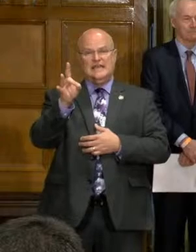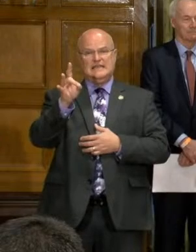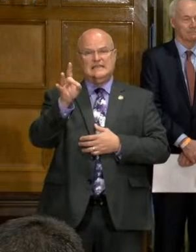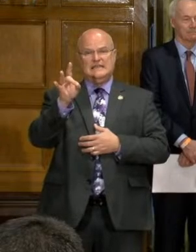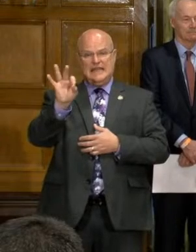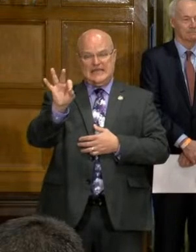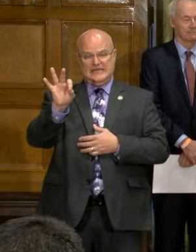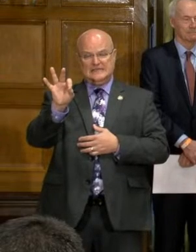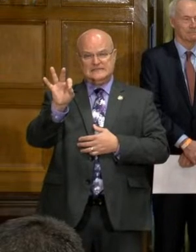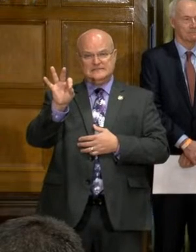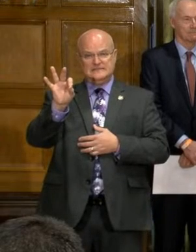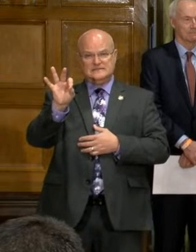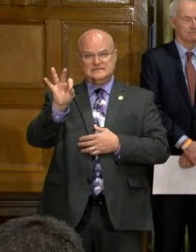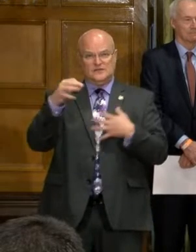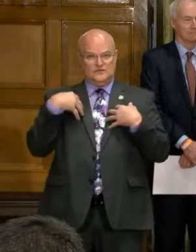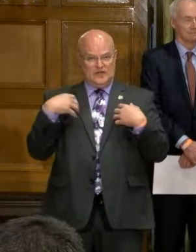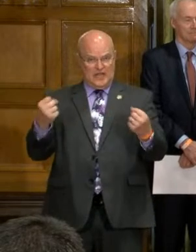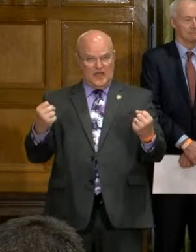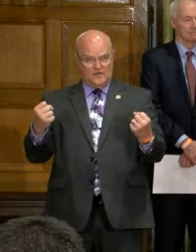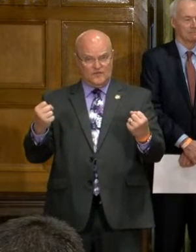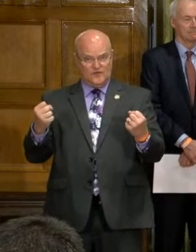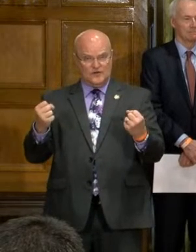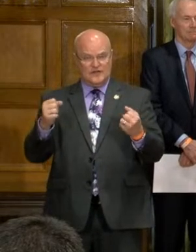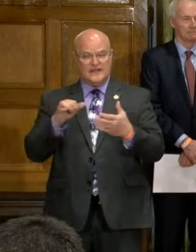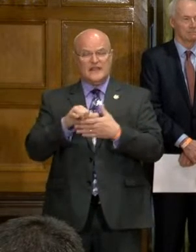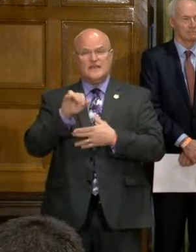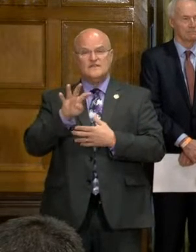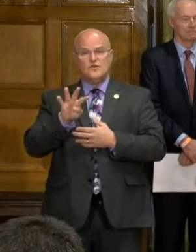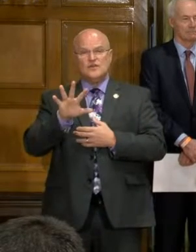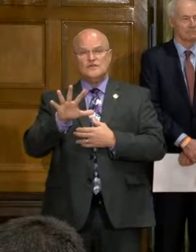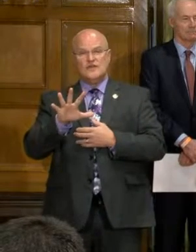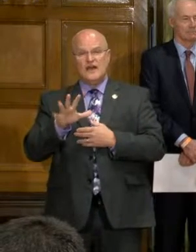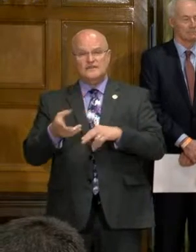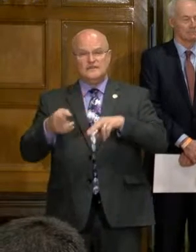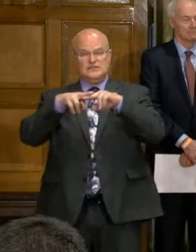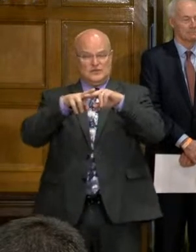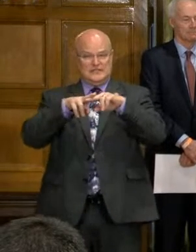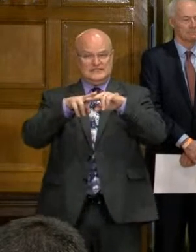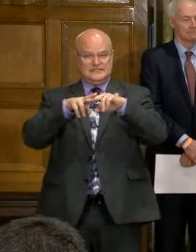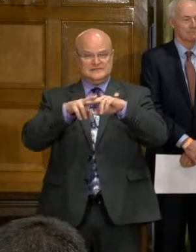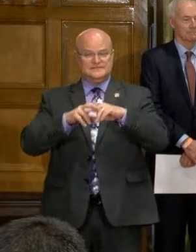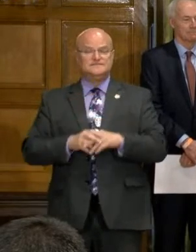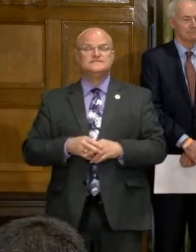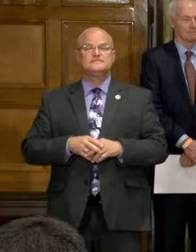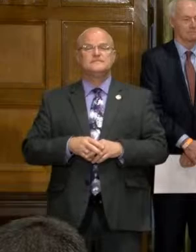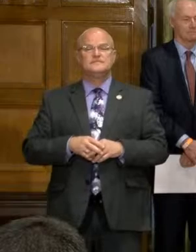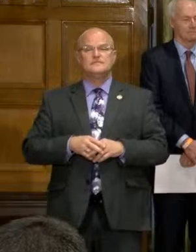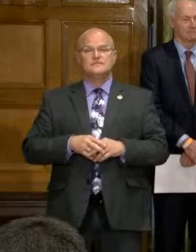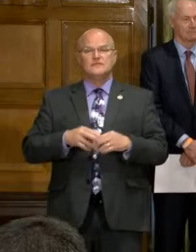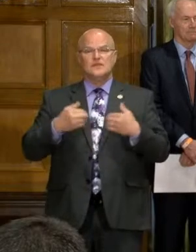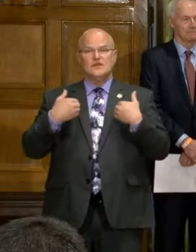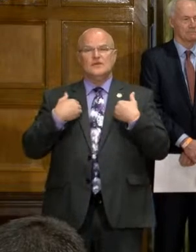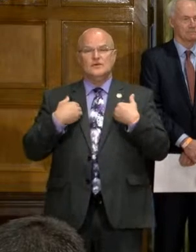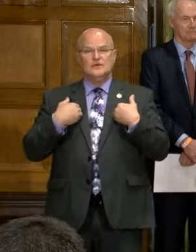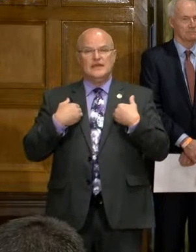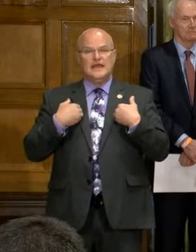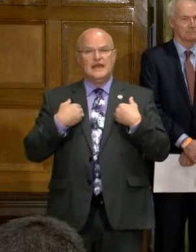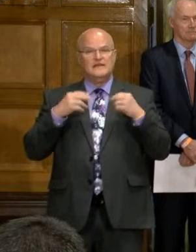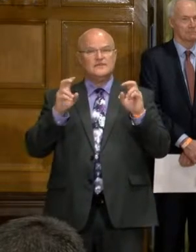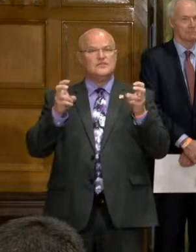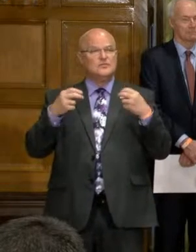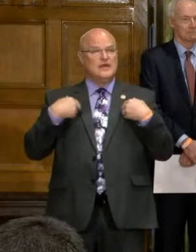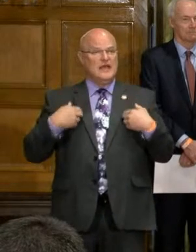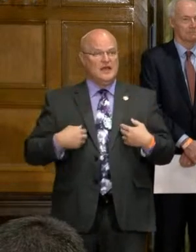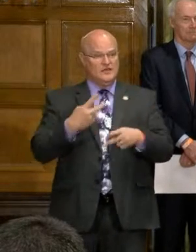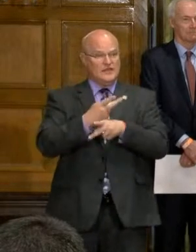489 who have recovered. That's 45 more than yesterday. We have, in terms